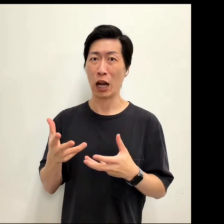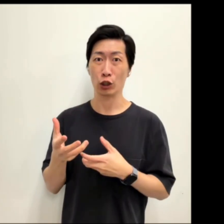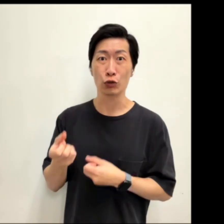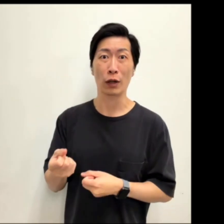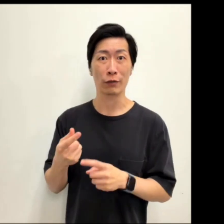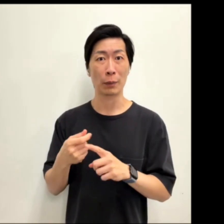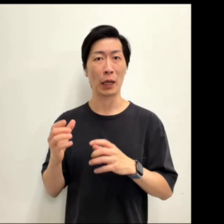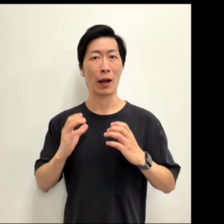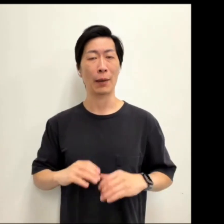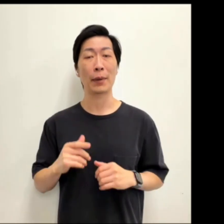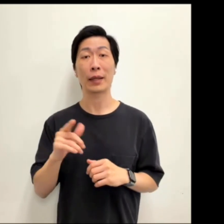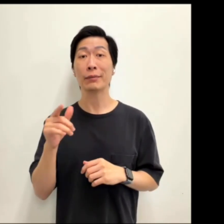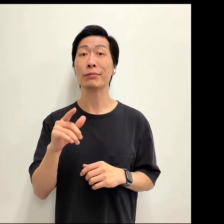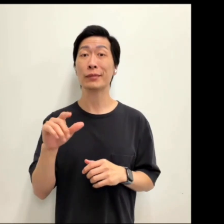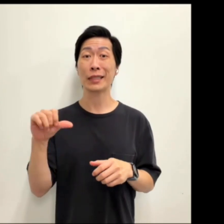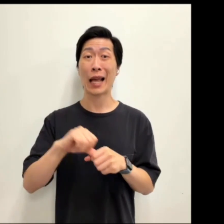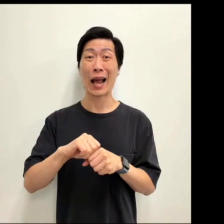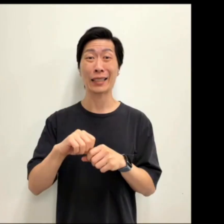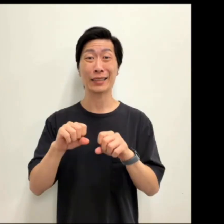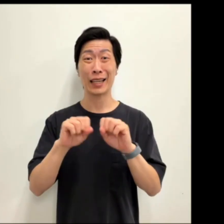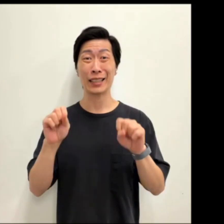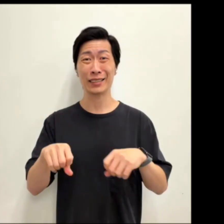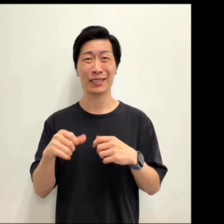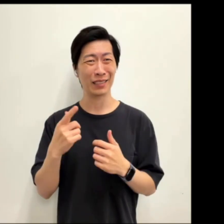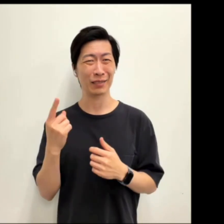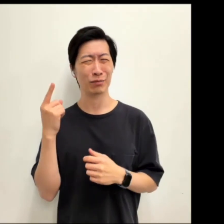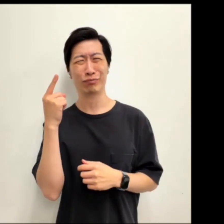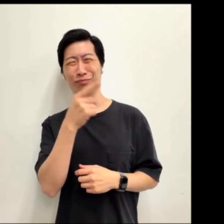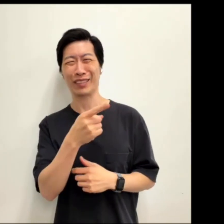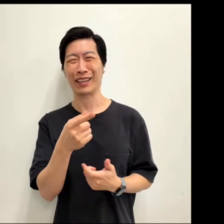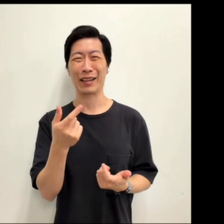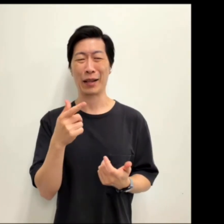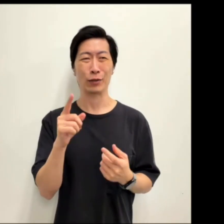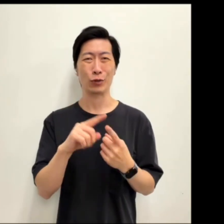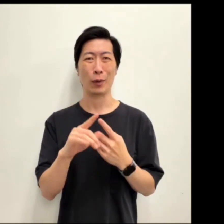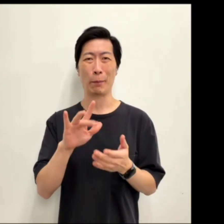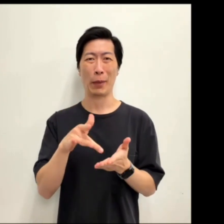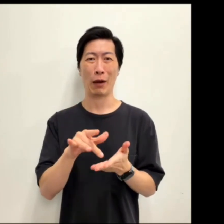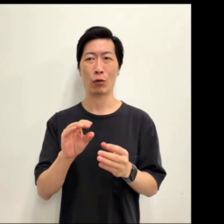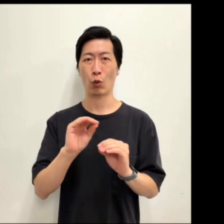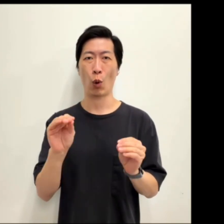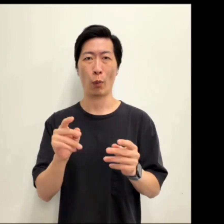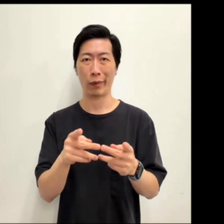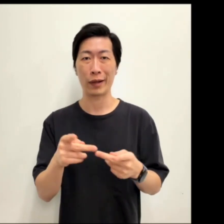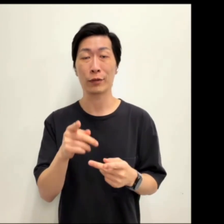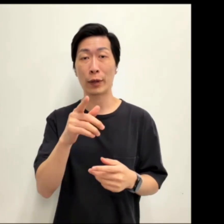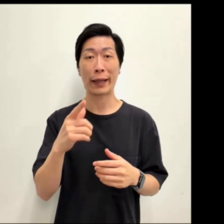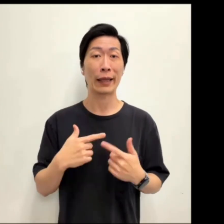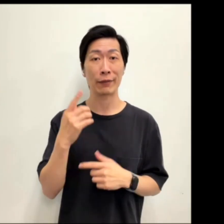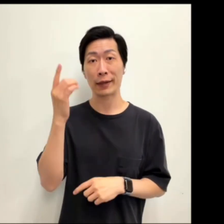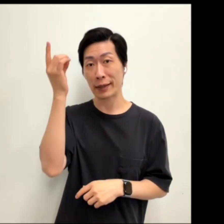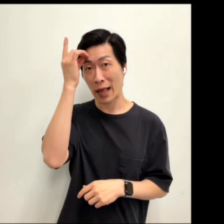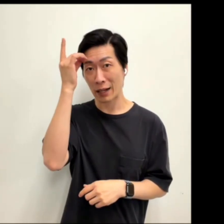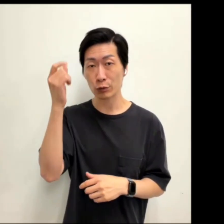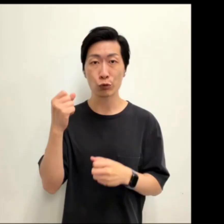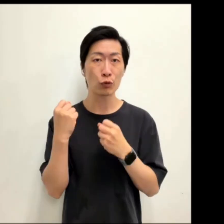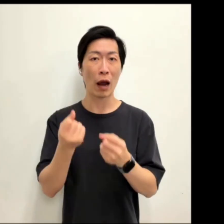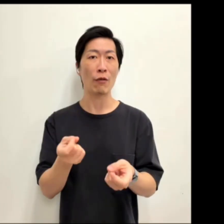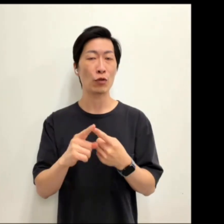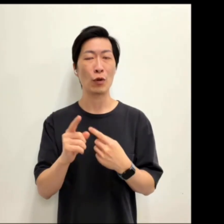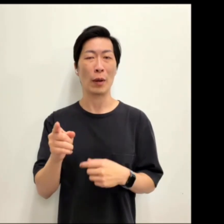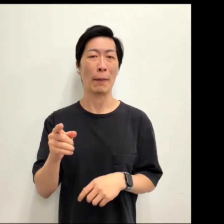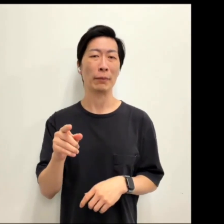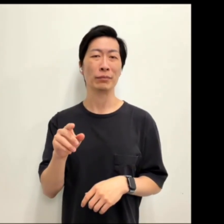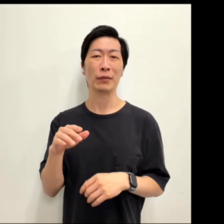their customers. But these gas stations are like, they're on the way out to these road trip destinations. They're out in the middle of nowhere. And so if you live in Dallas